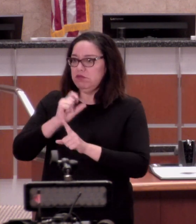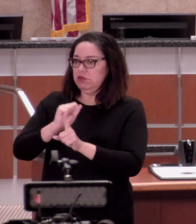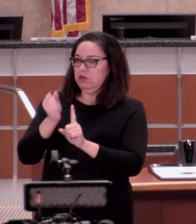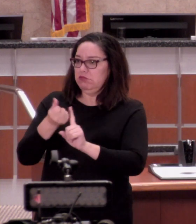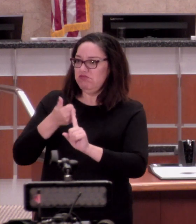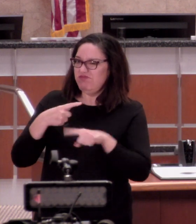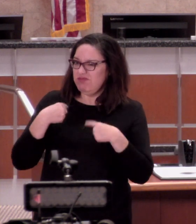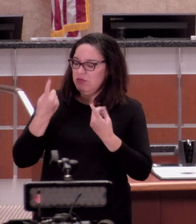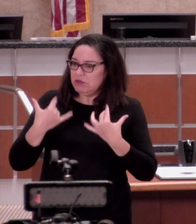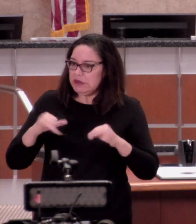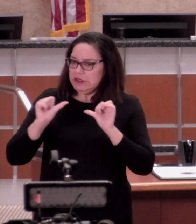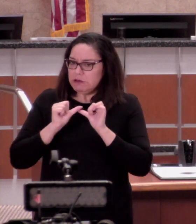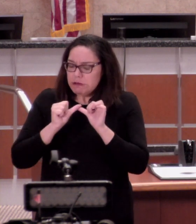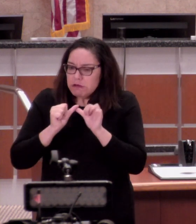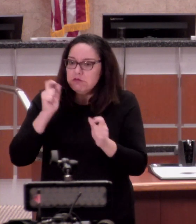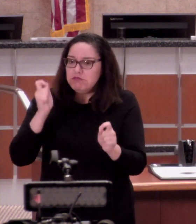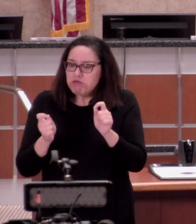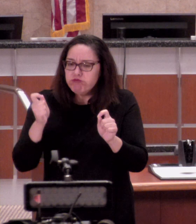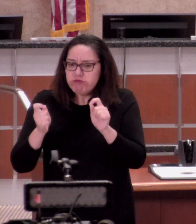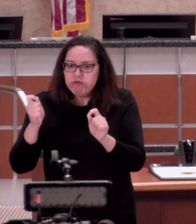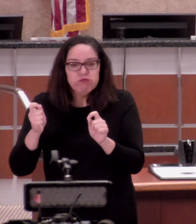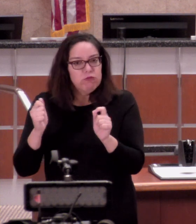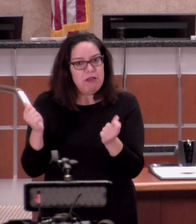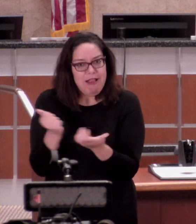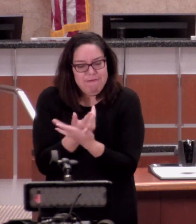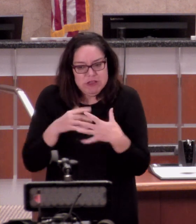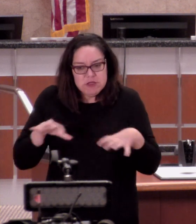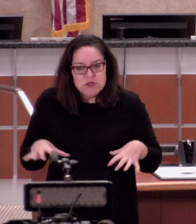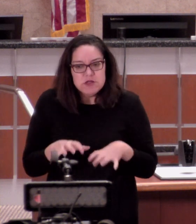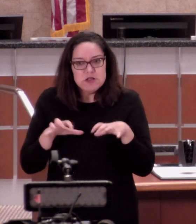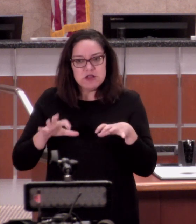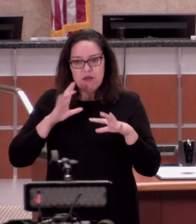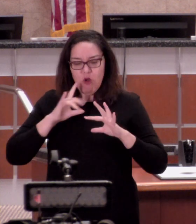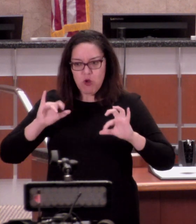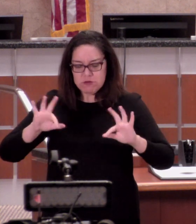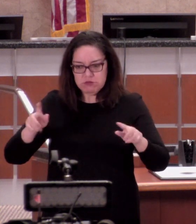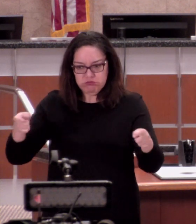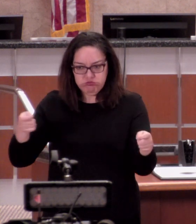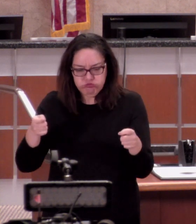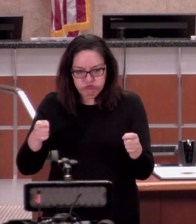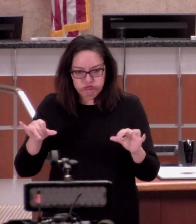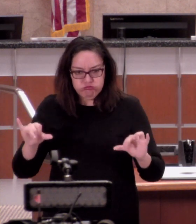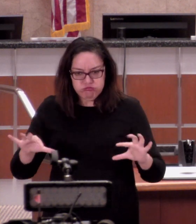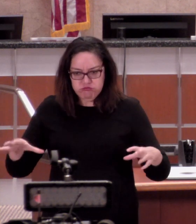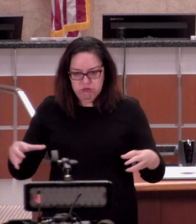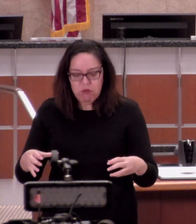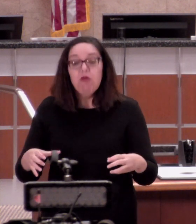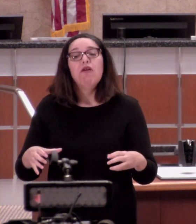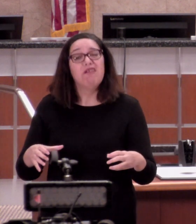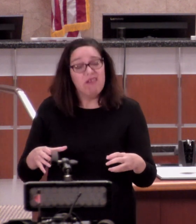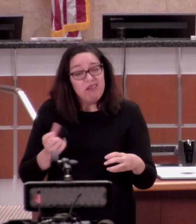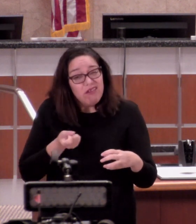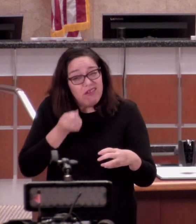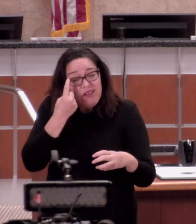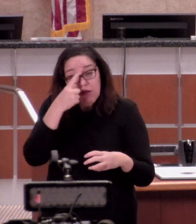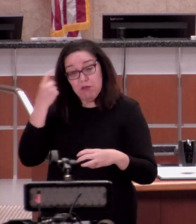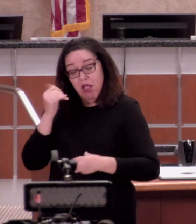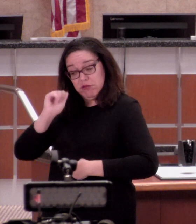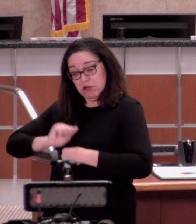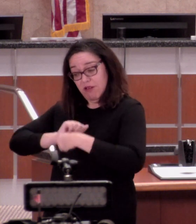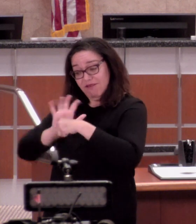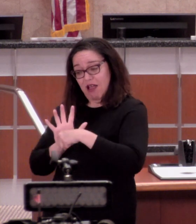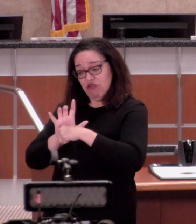doing everything we can to contain it. Because of the nature of the virus and